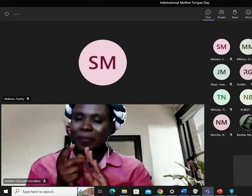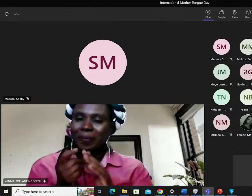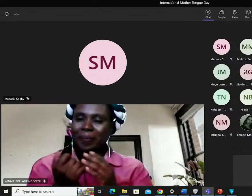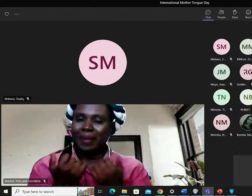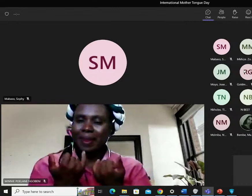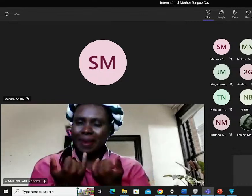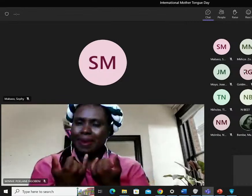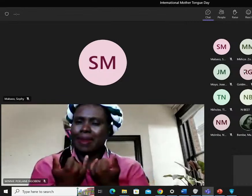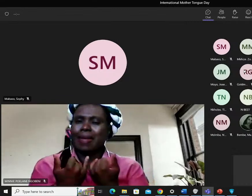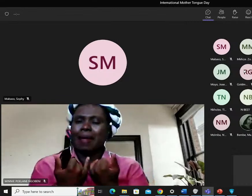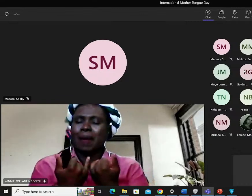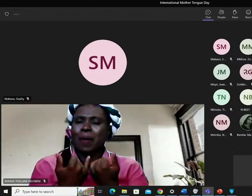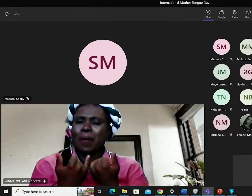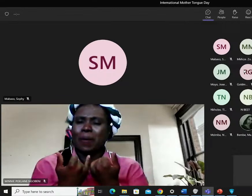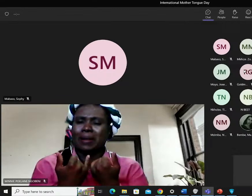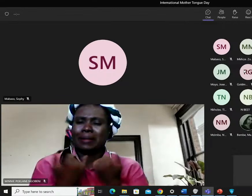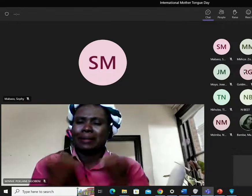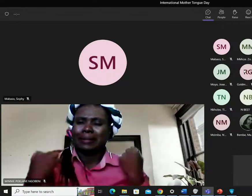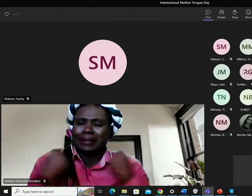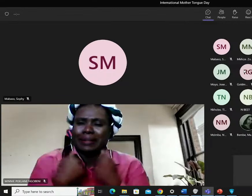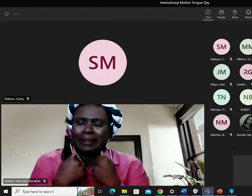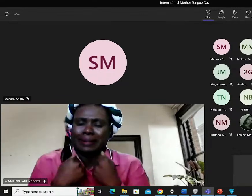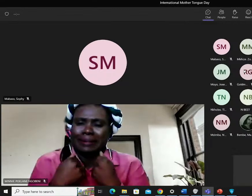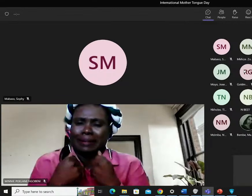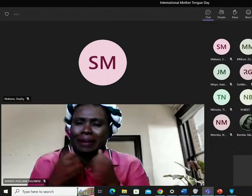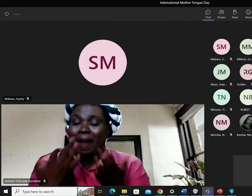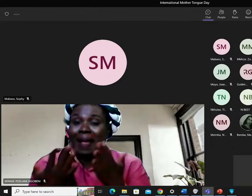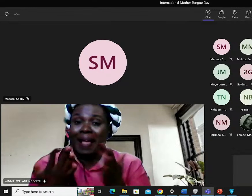I'm wearing the other jacket or shoes.